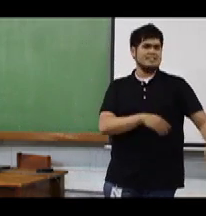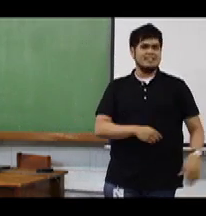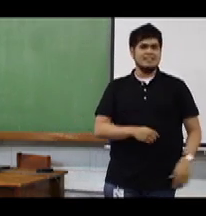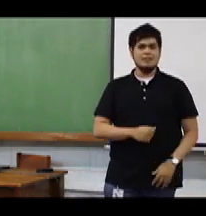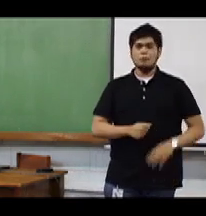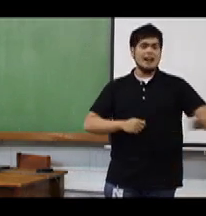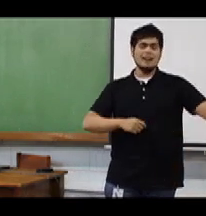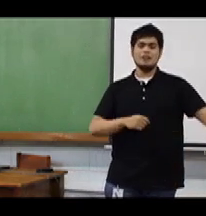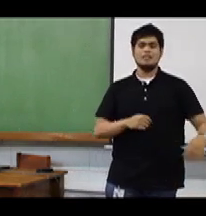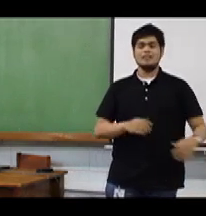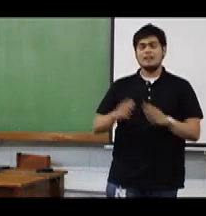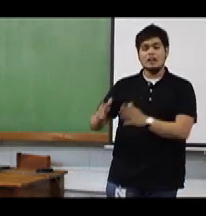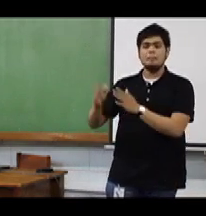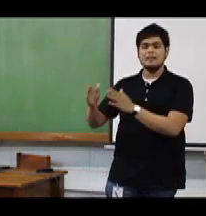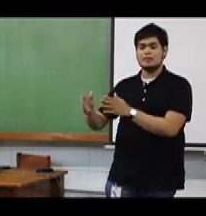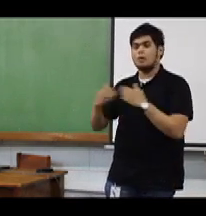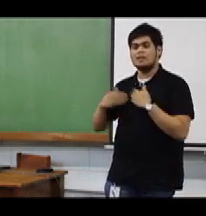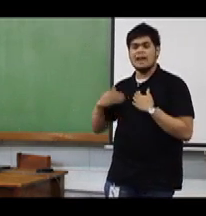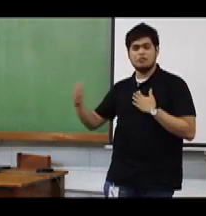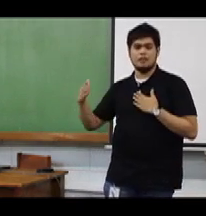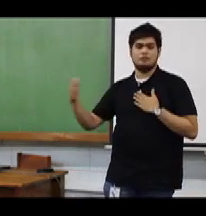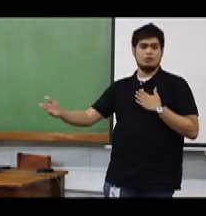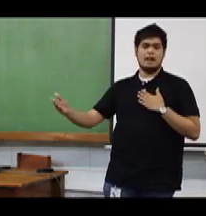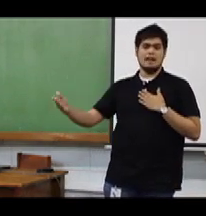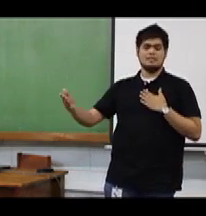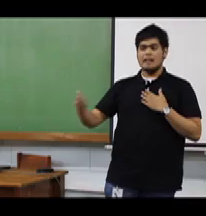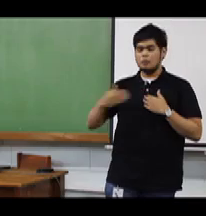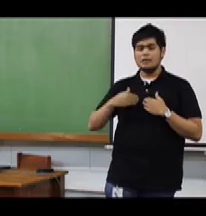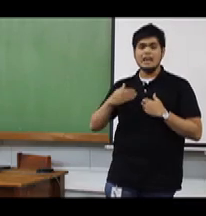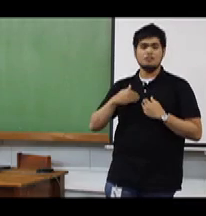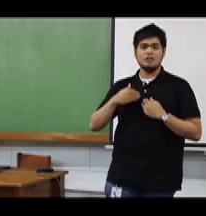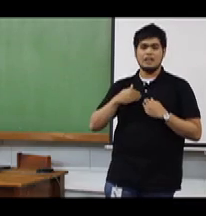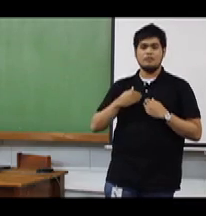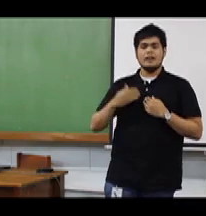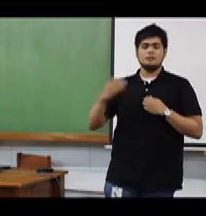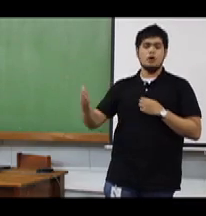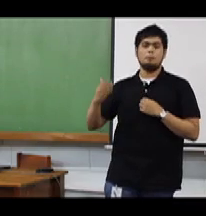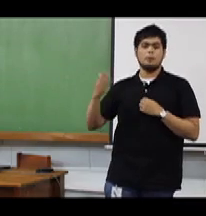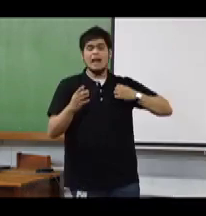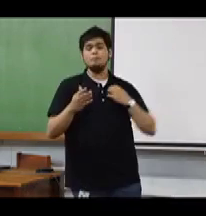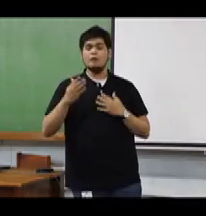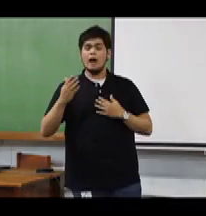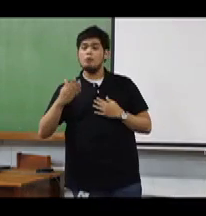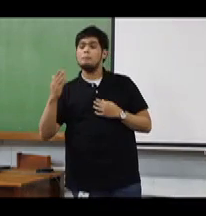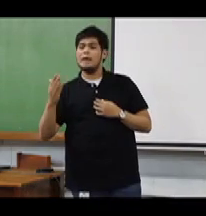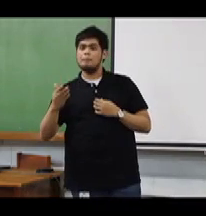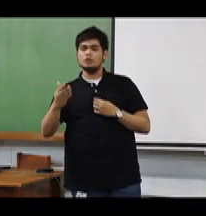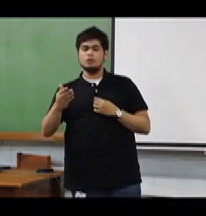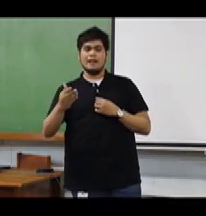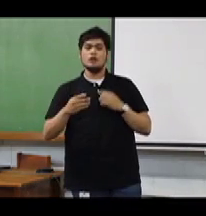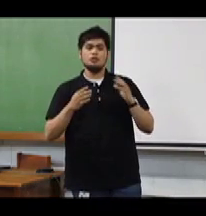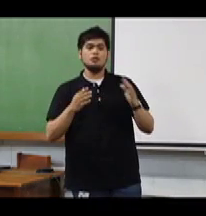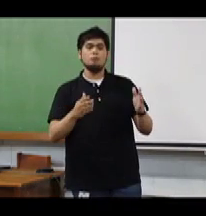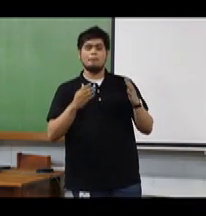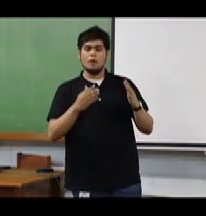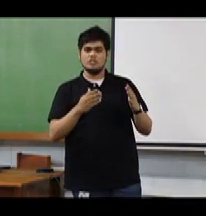yun eh. Wala lang yun. Yun importante, what I have to give to you guys. And what I have to give is more opportunity. And I will be able to do that through my